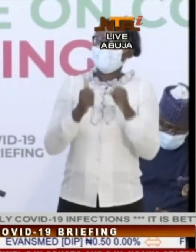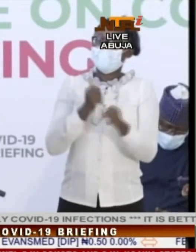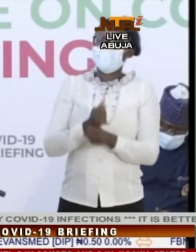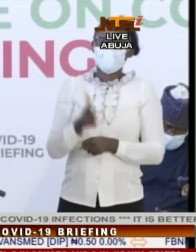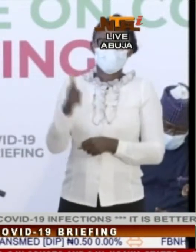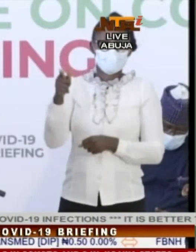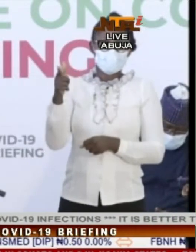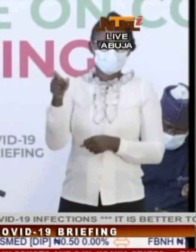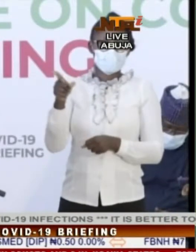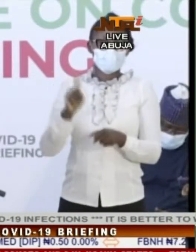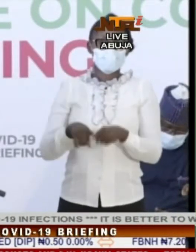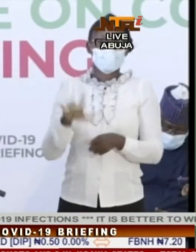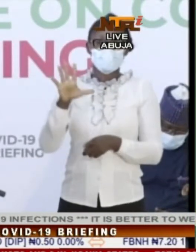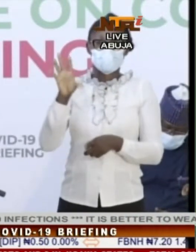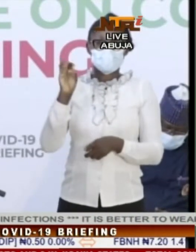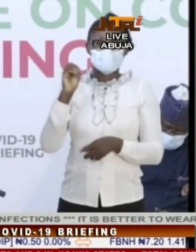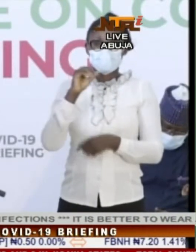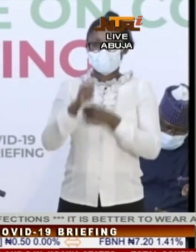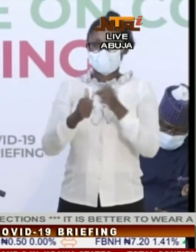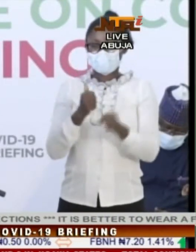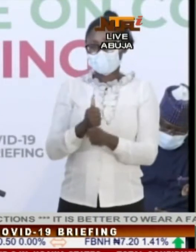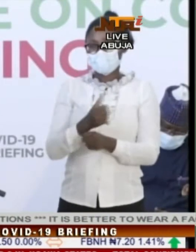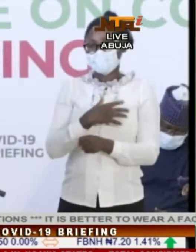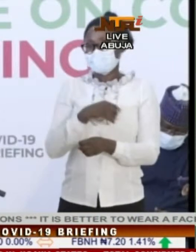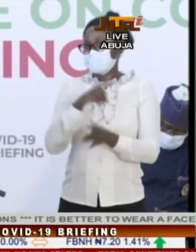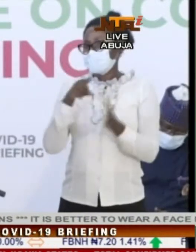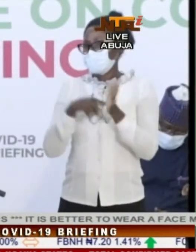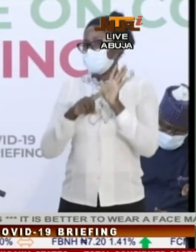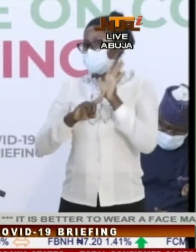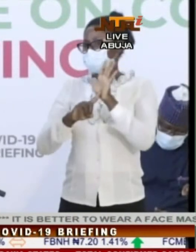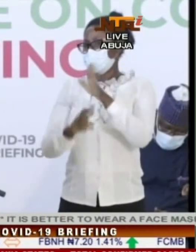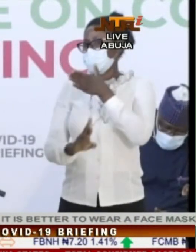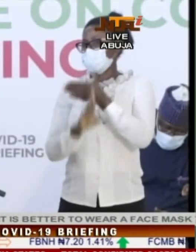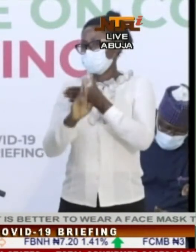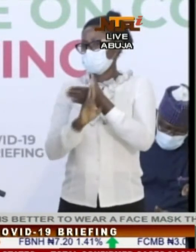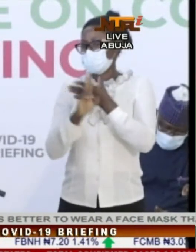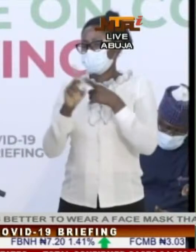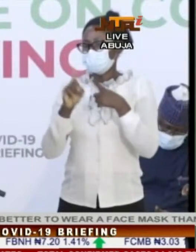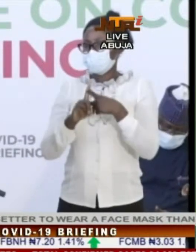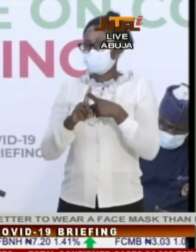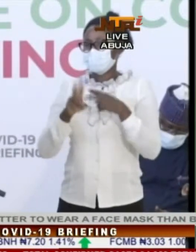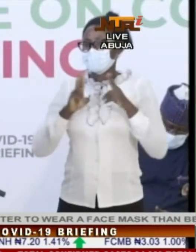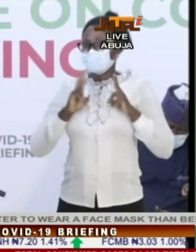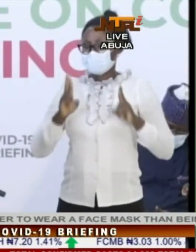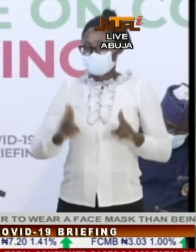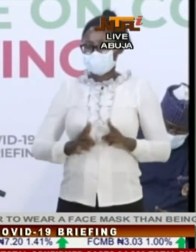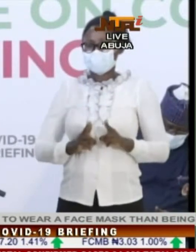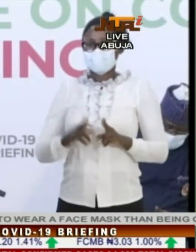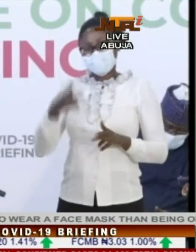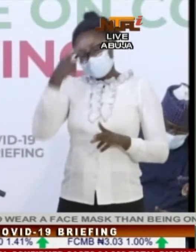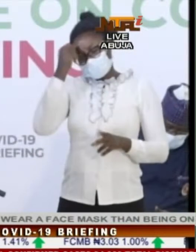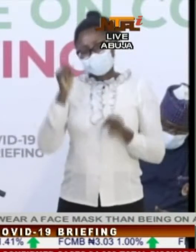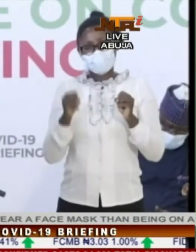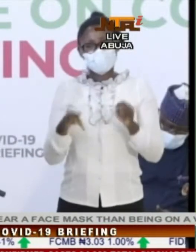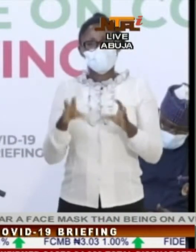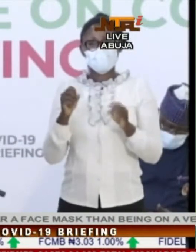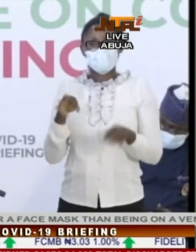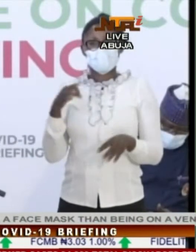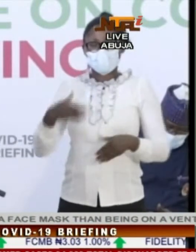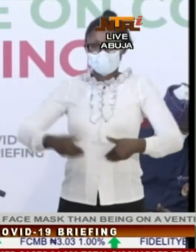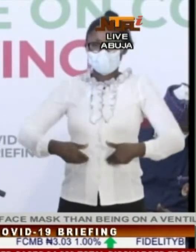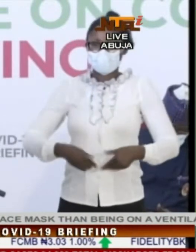to 50. And this poses a lot of risk to the elderly, because majority of the